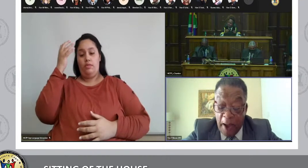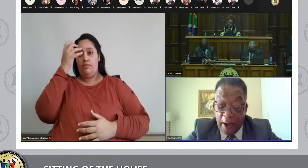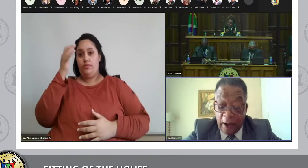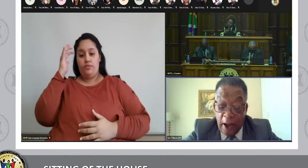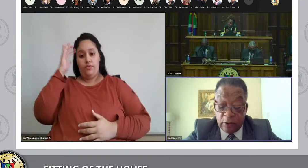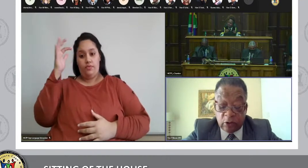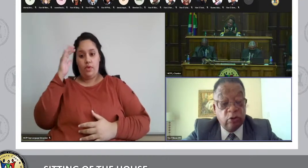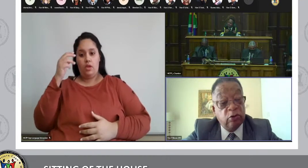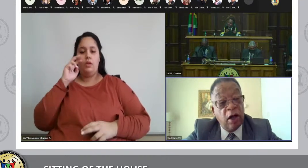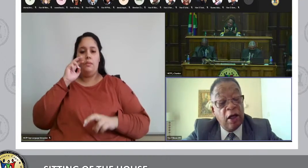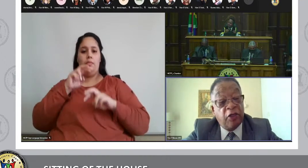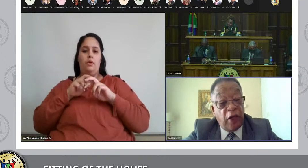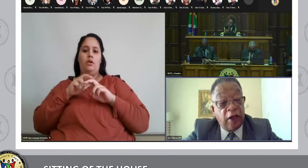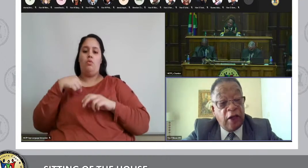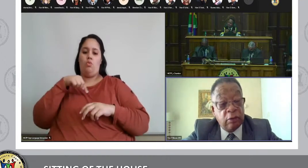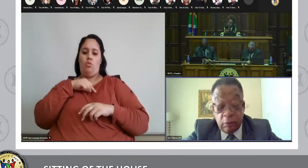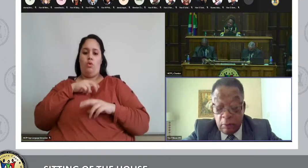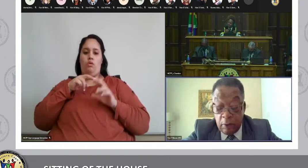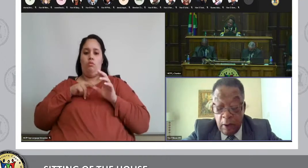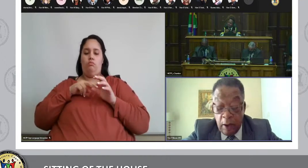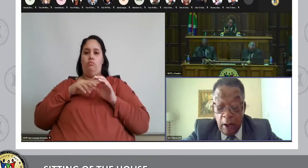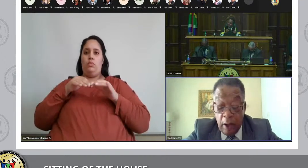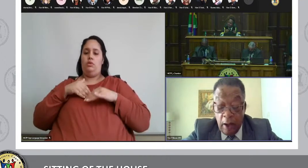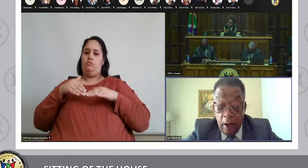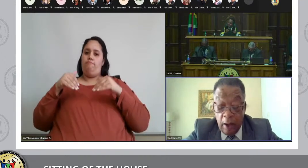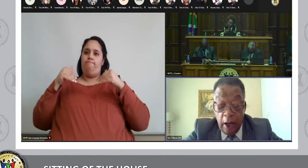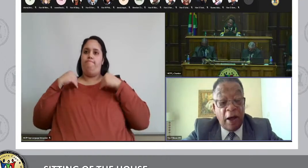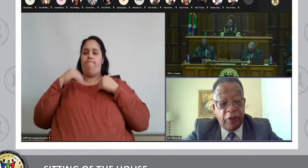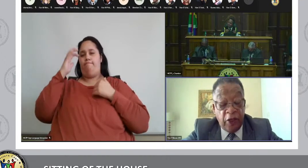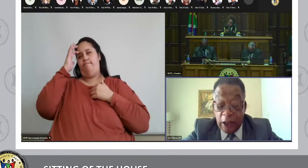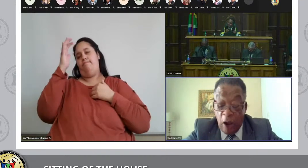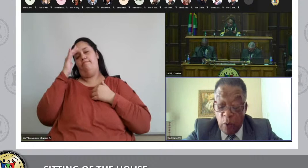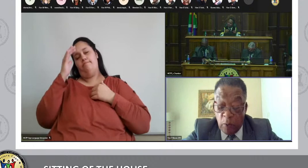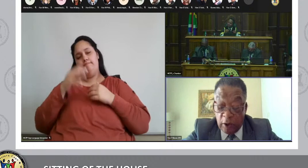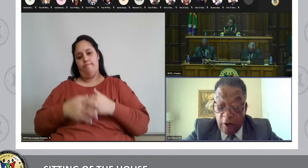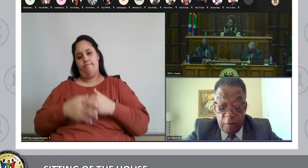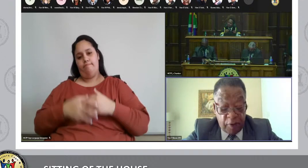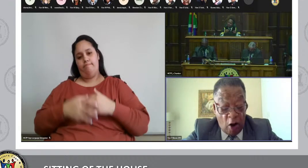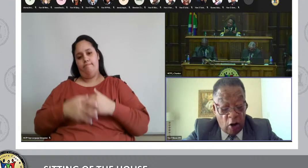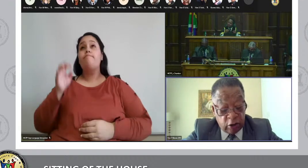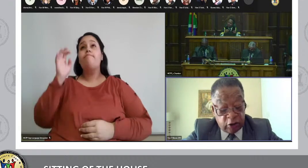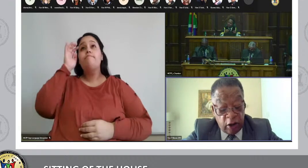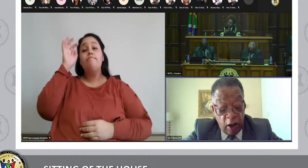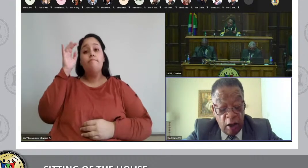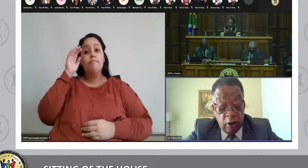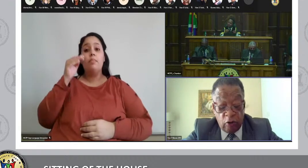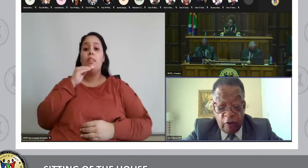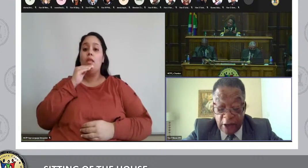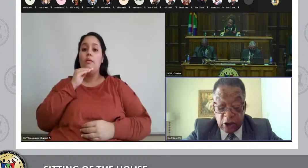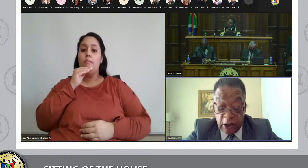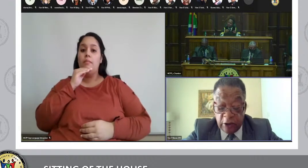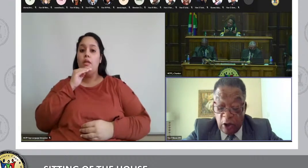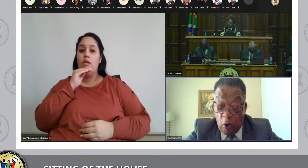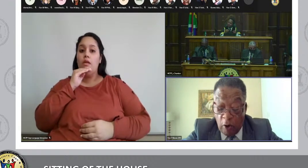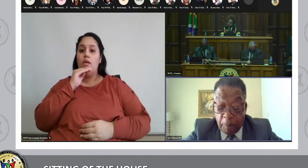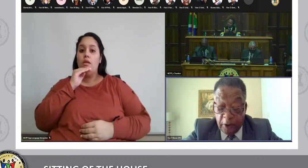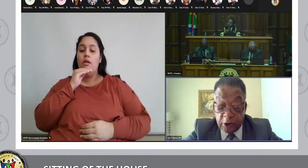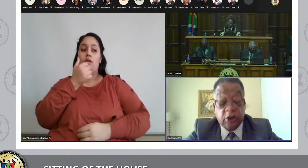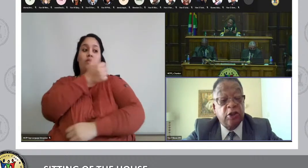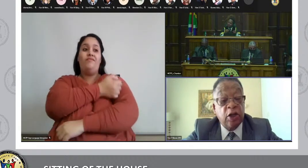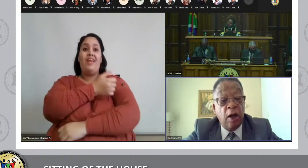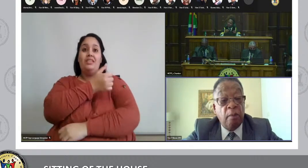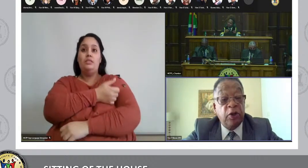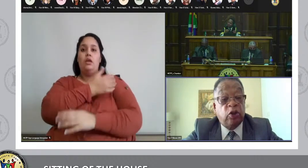a step back and to think. And by thinking, we will give priority to vaccinating